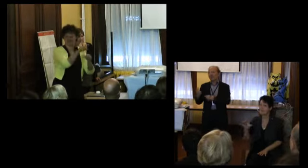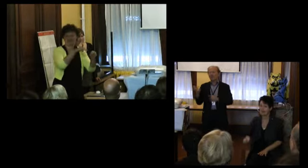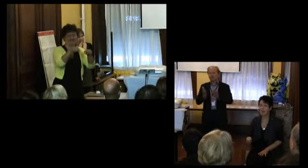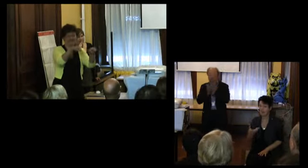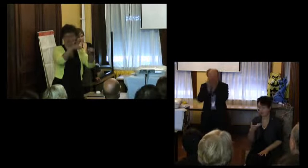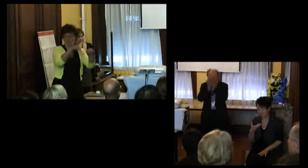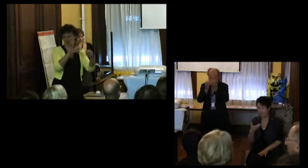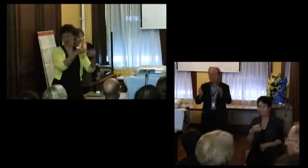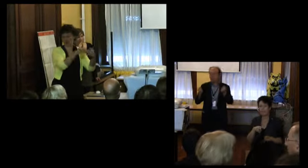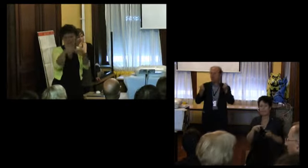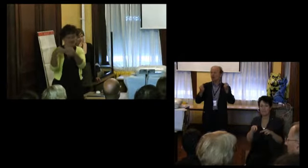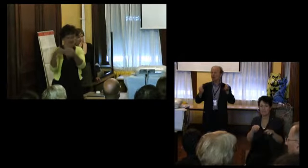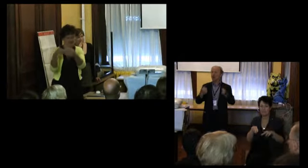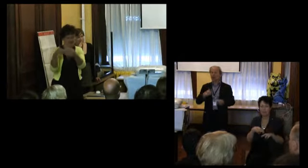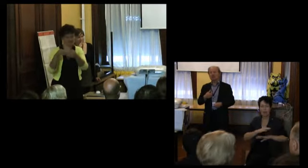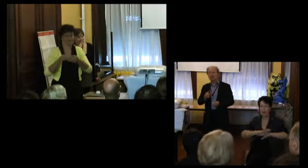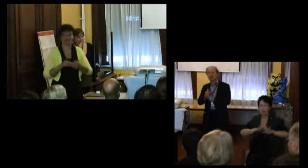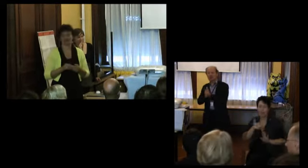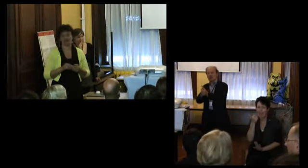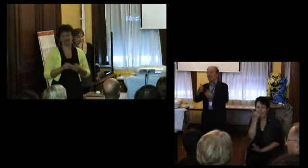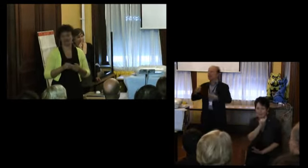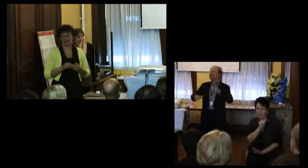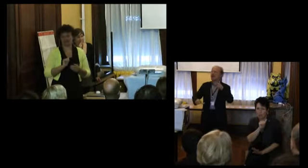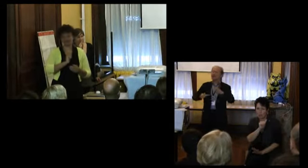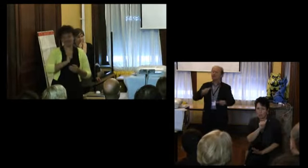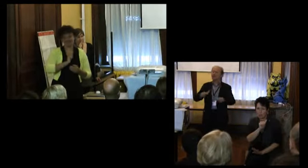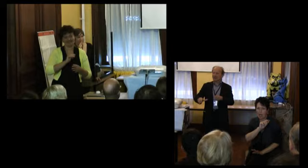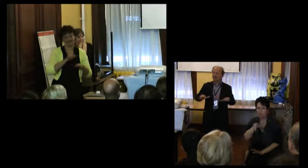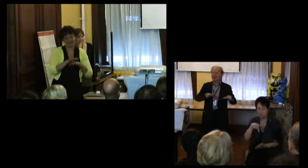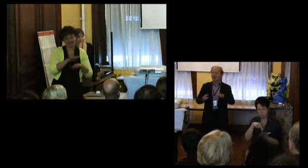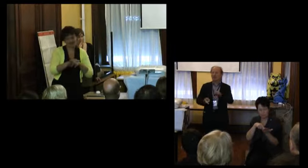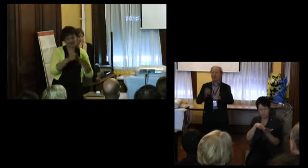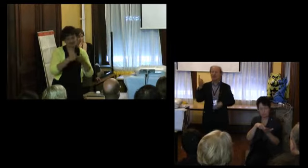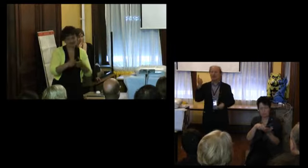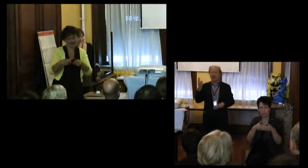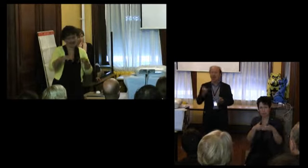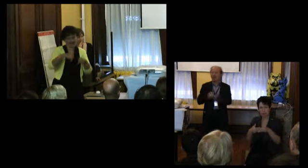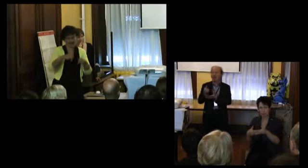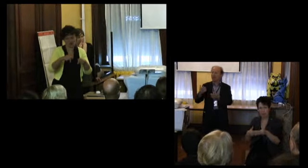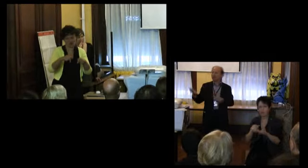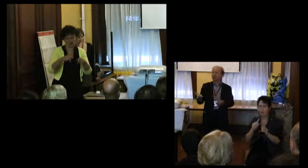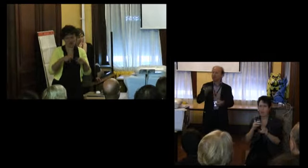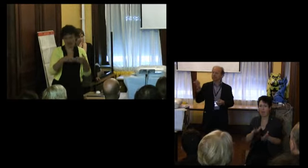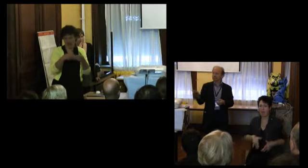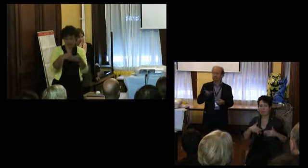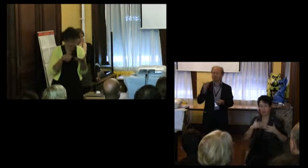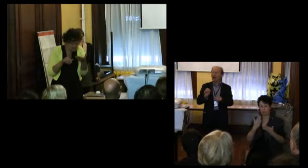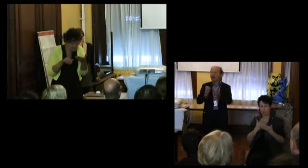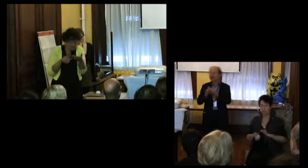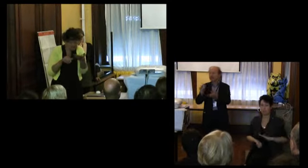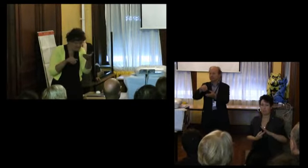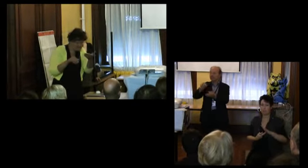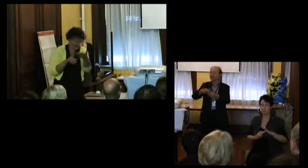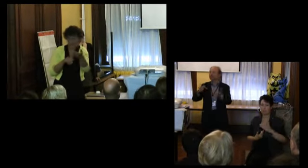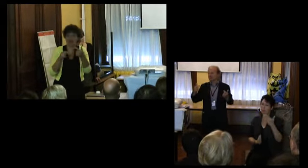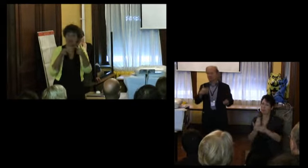I'm not an expert about this kind of video guides, but I think it's a very important